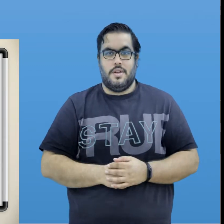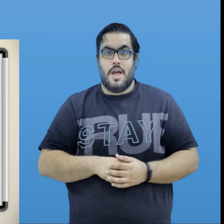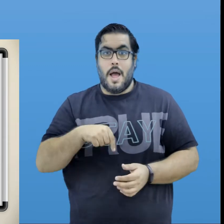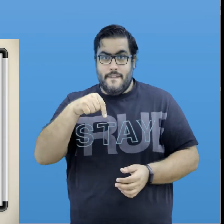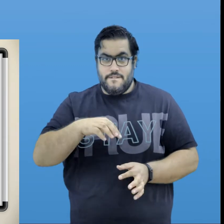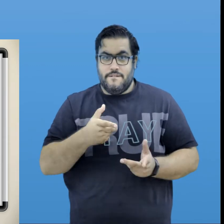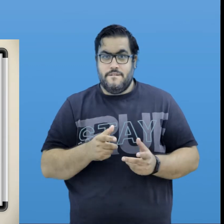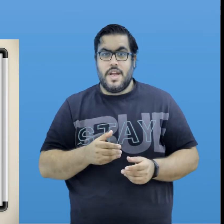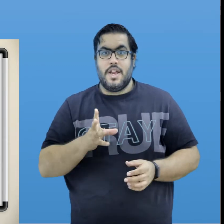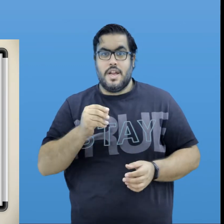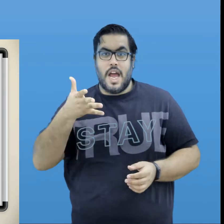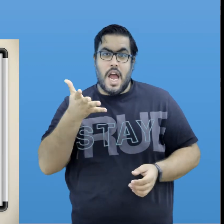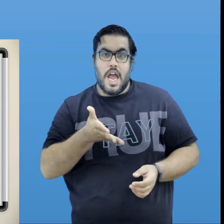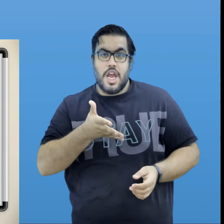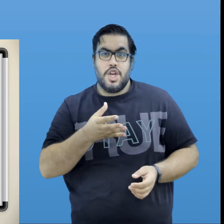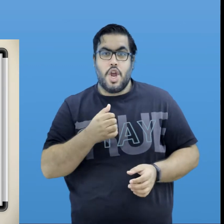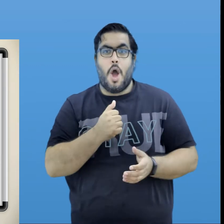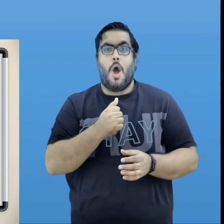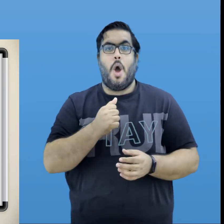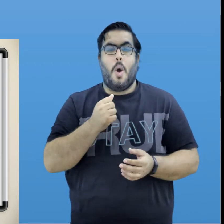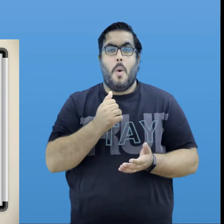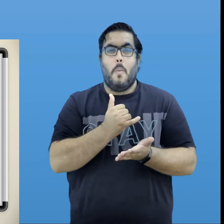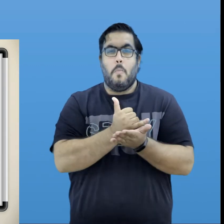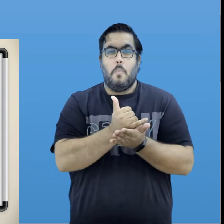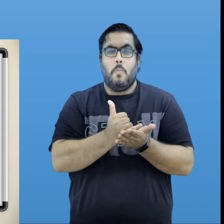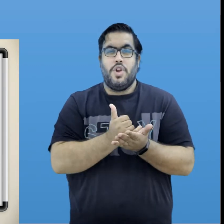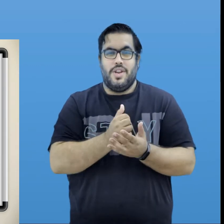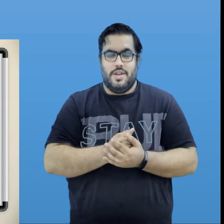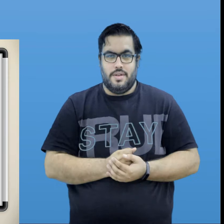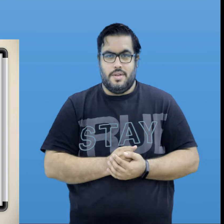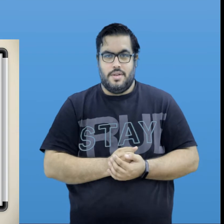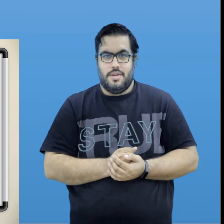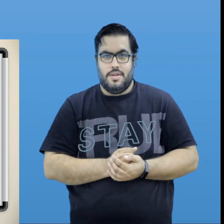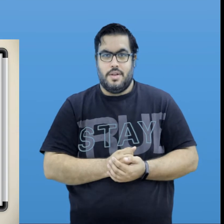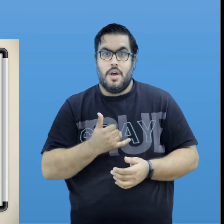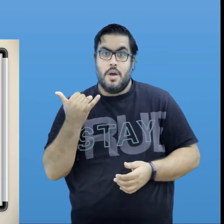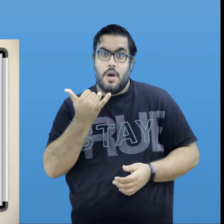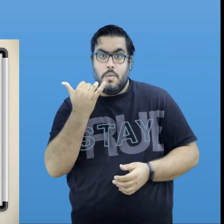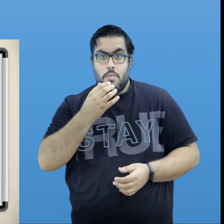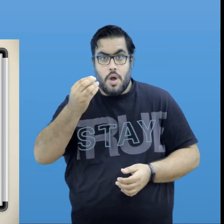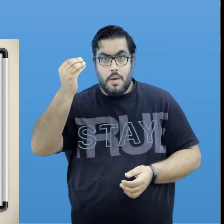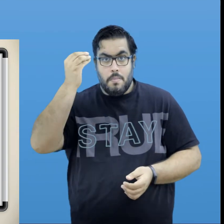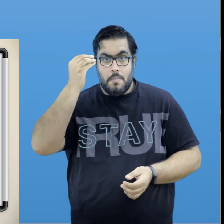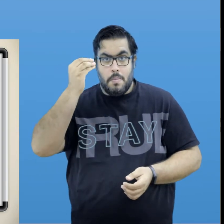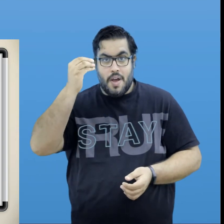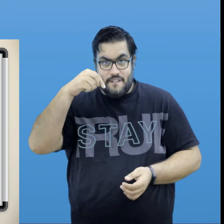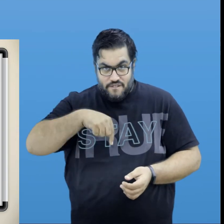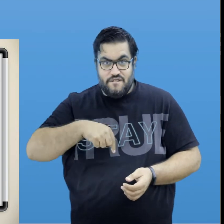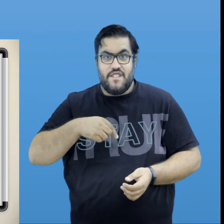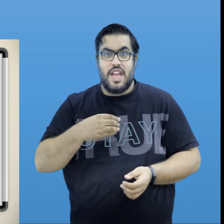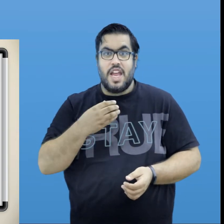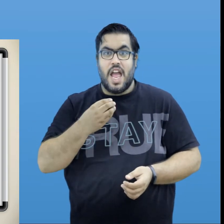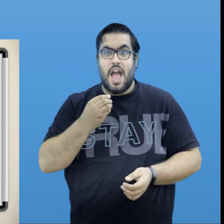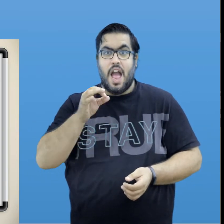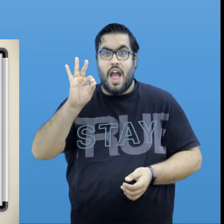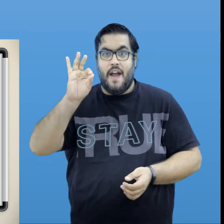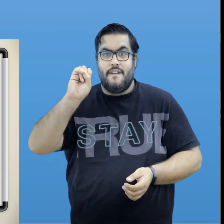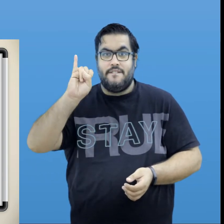The first answer here we have is vitamin A promotes good vision. Another answer, increases energy